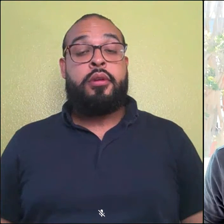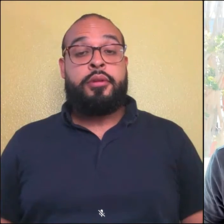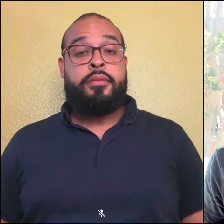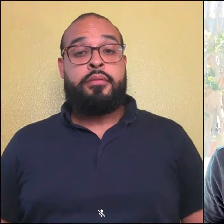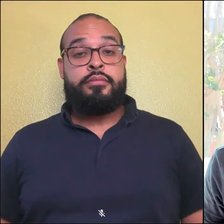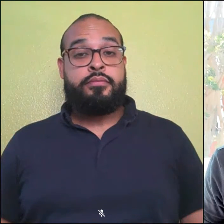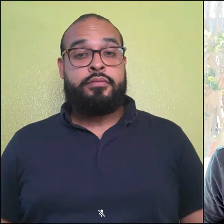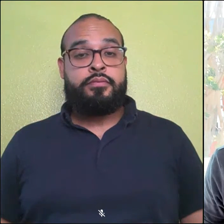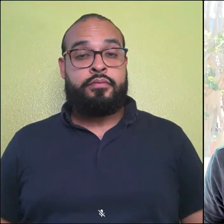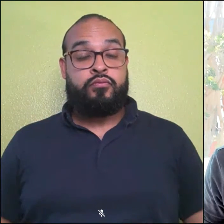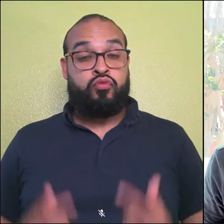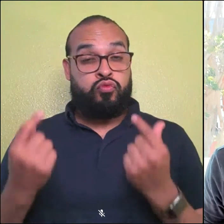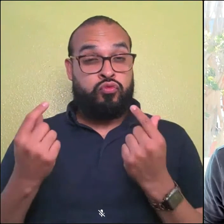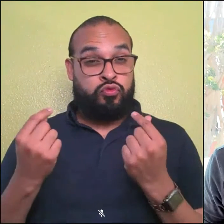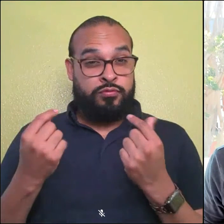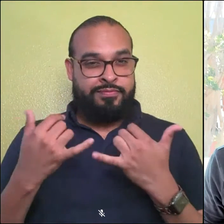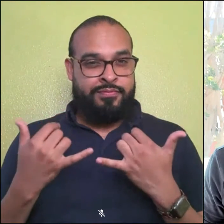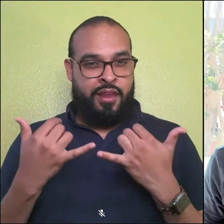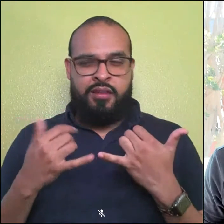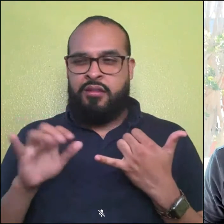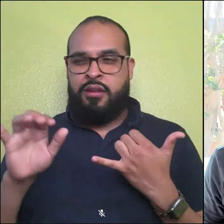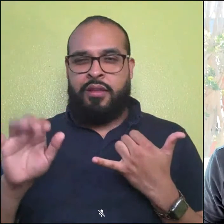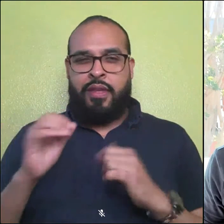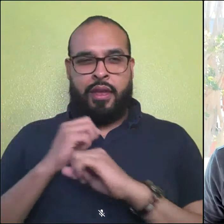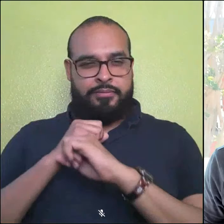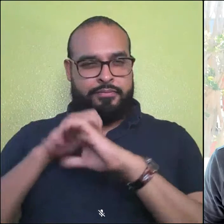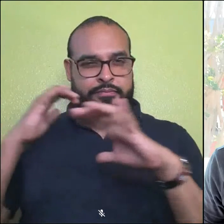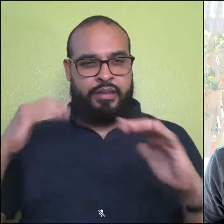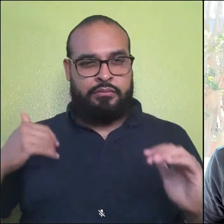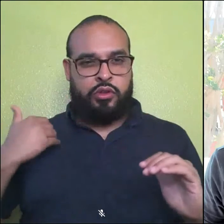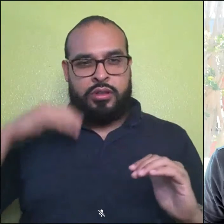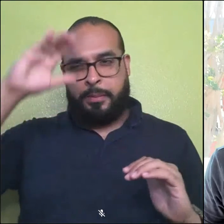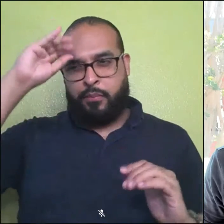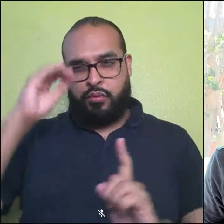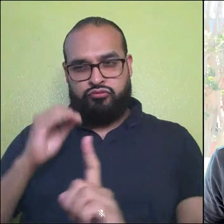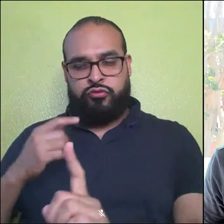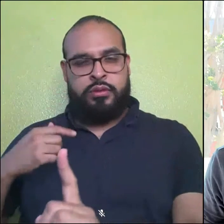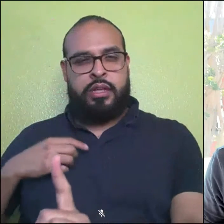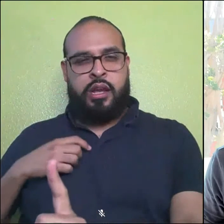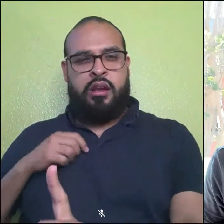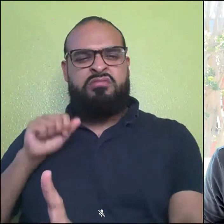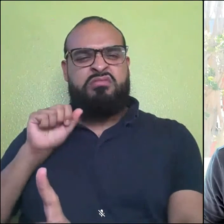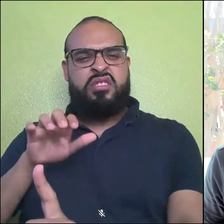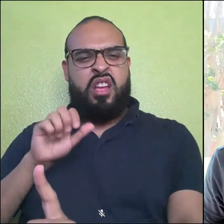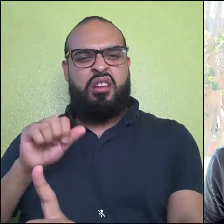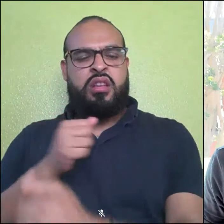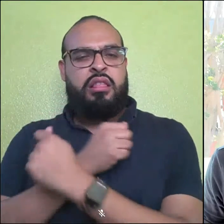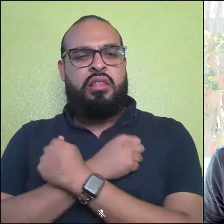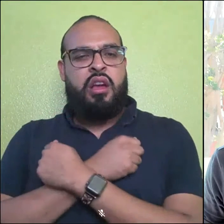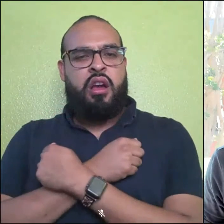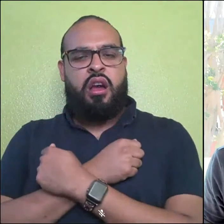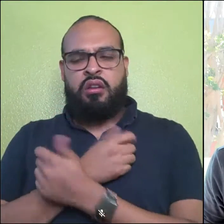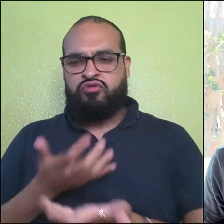my little boy some love, uh, kid who was never really accepted or